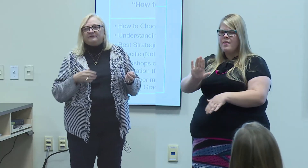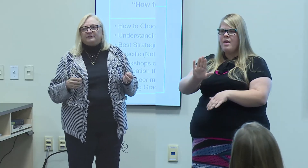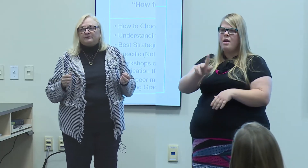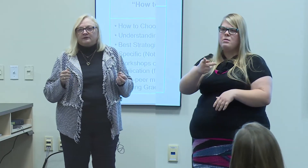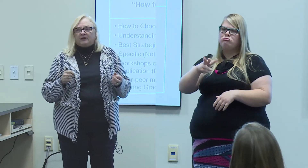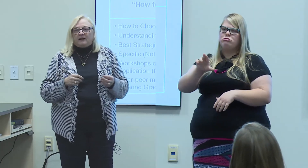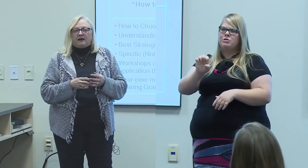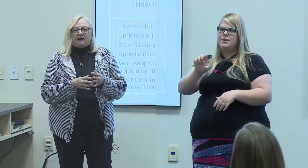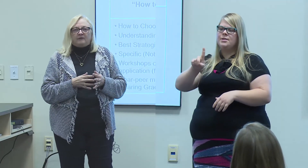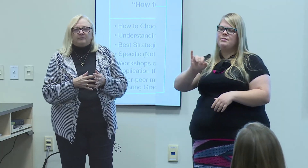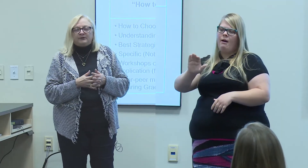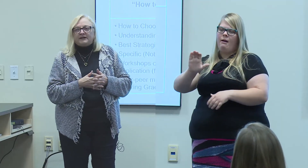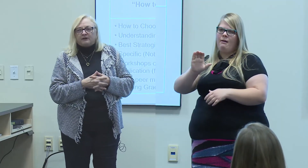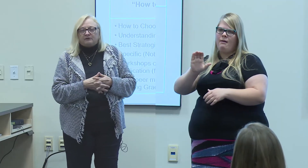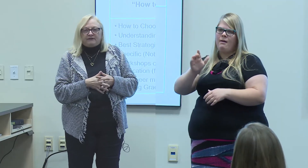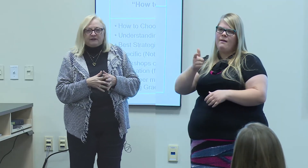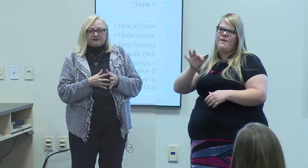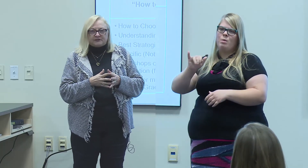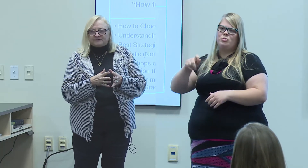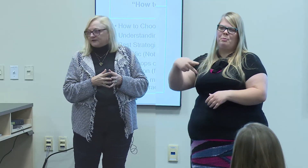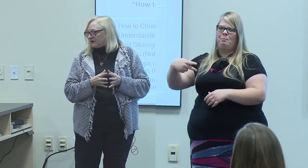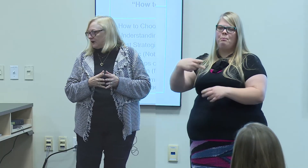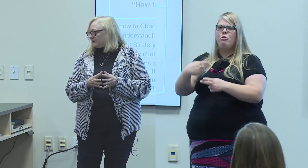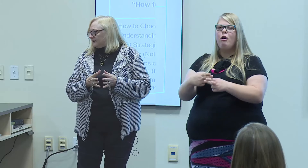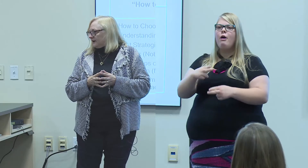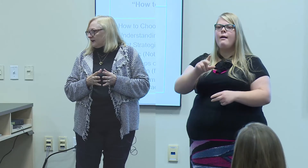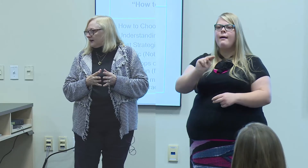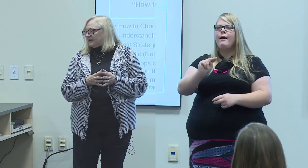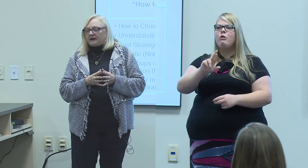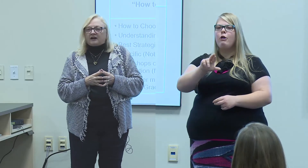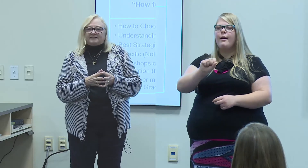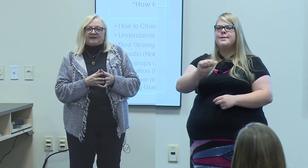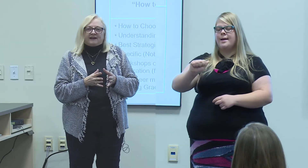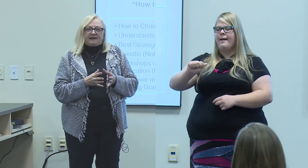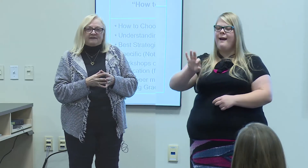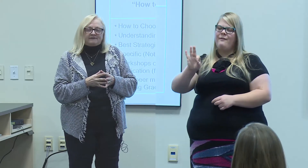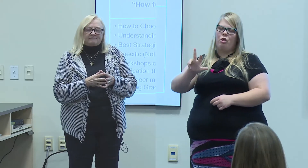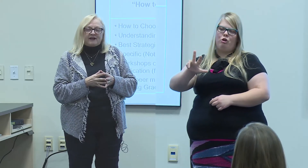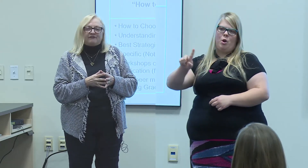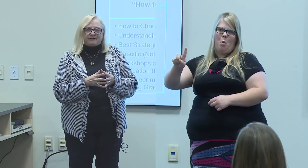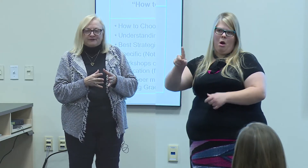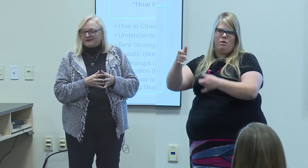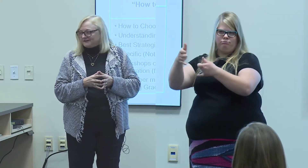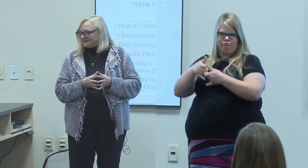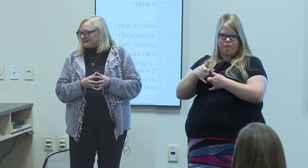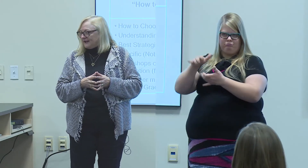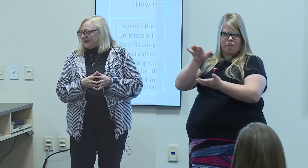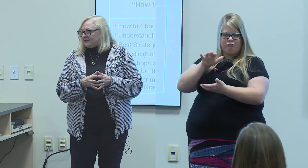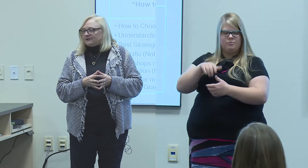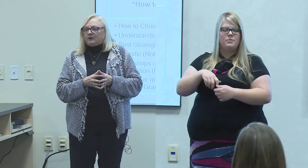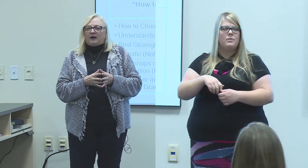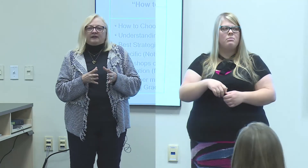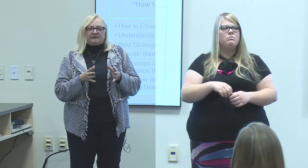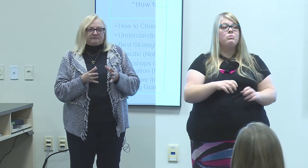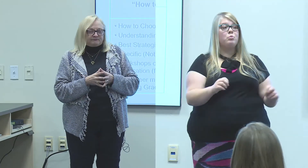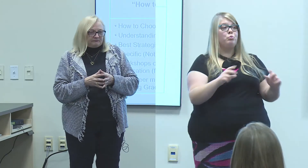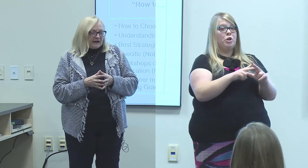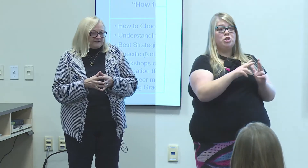their individual pre-doctoral fellowships. They're called NRSA F31s.